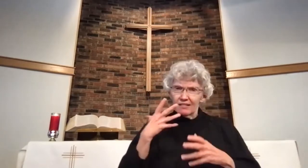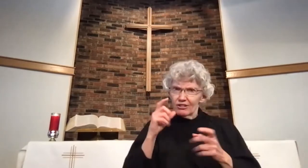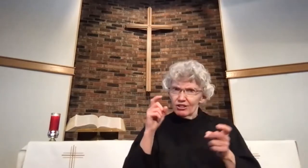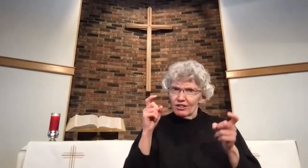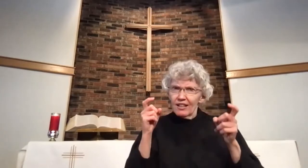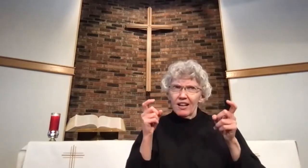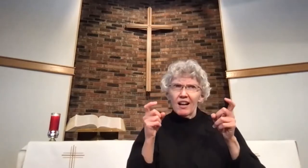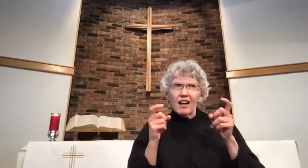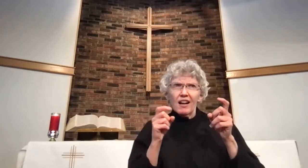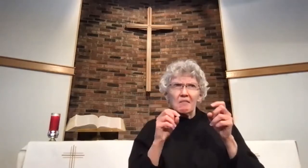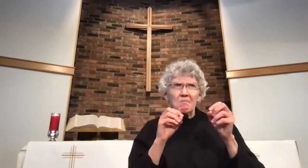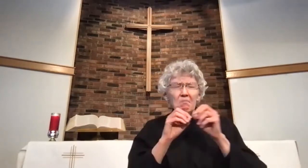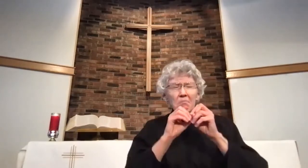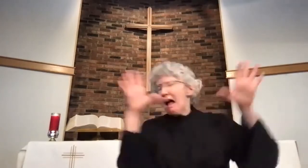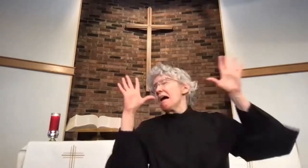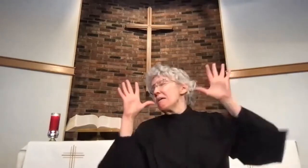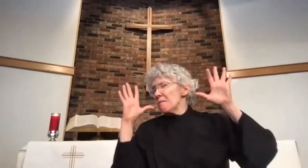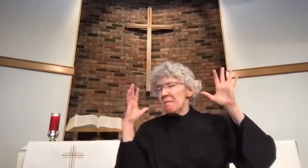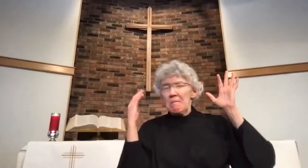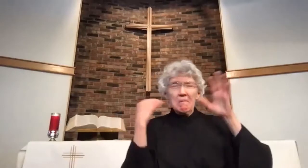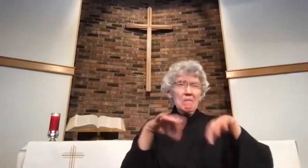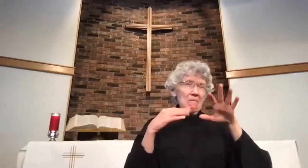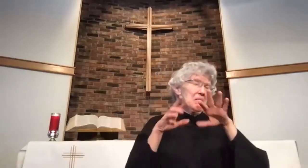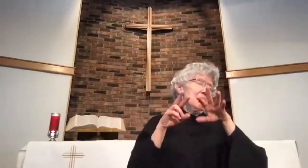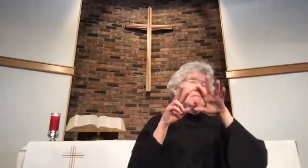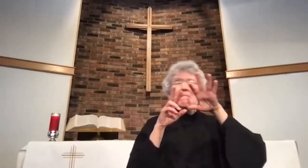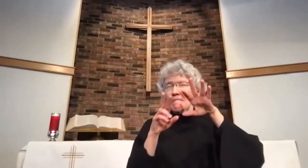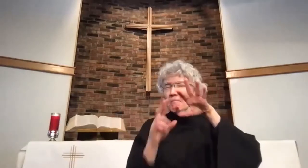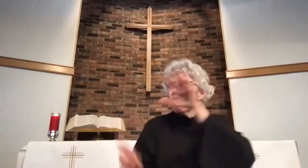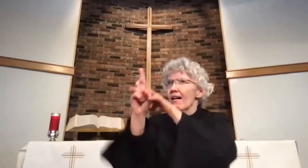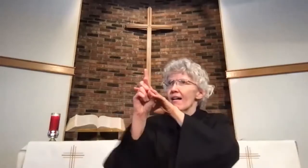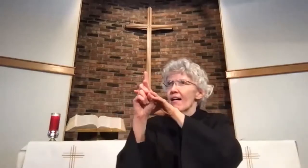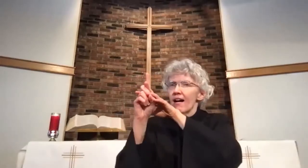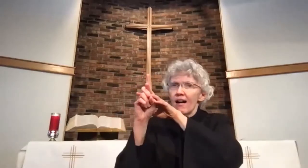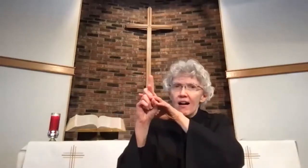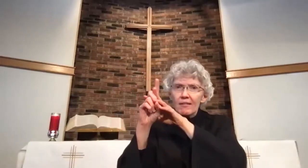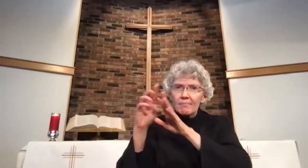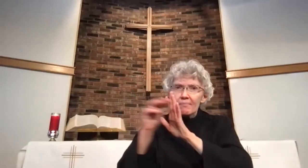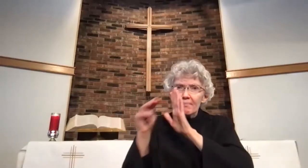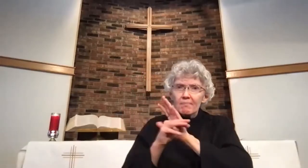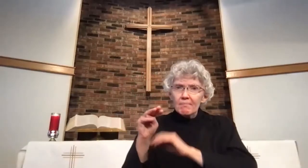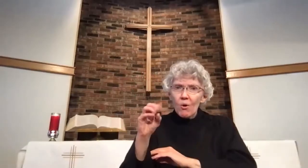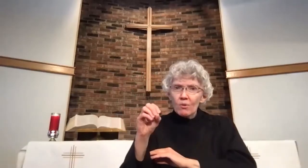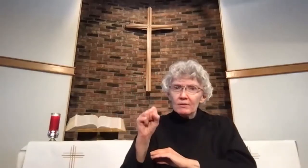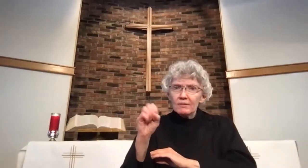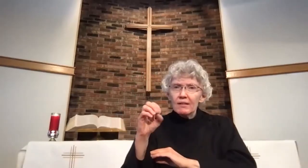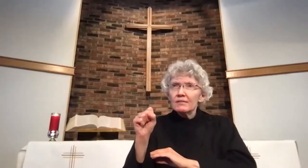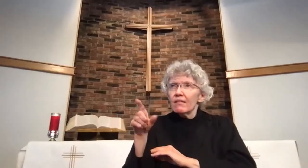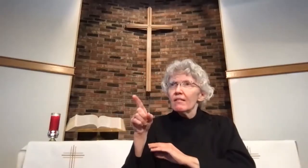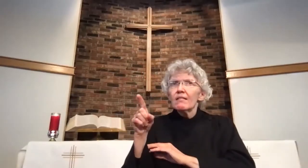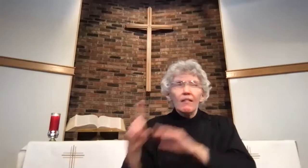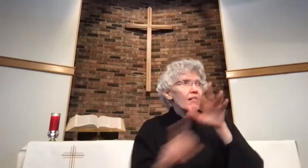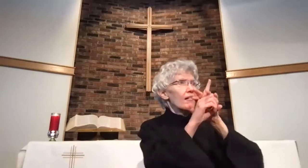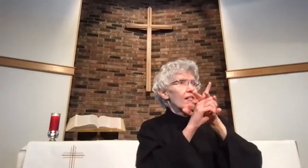As he was praying, the appearance of his face changed and his